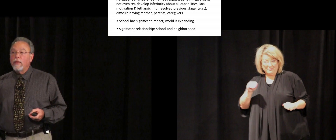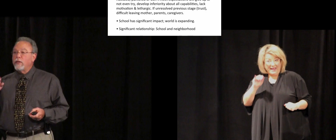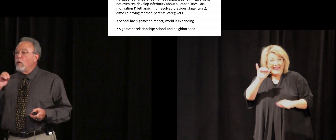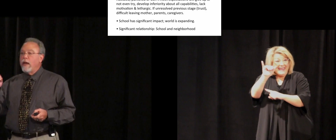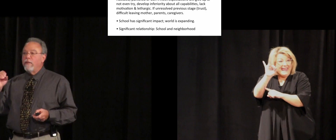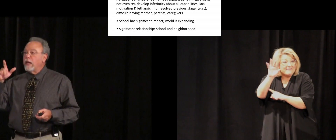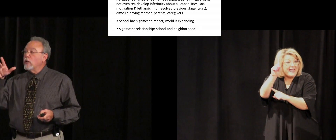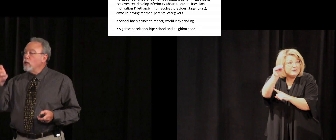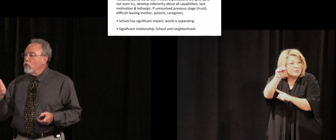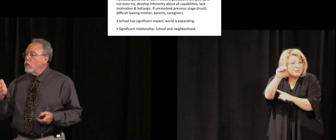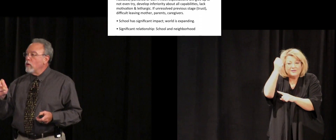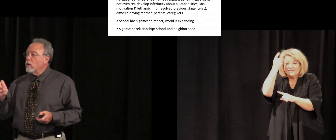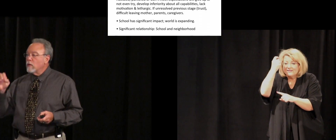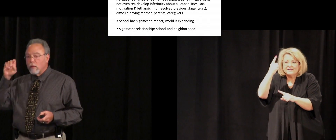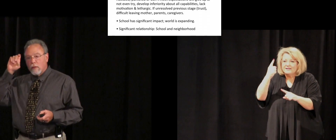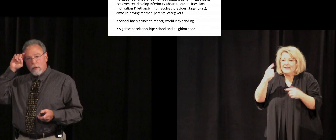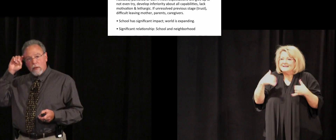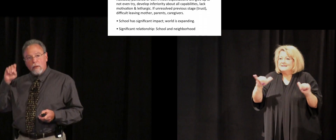hormones.